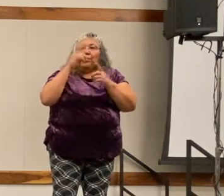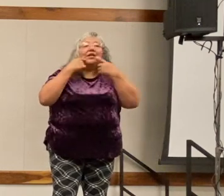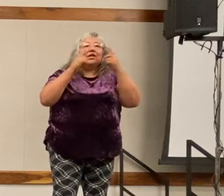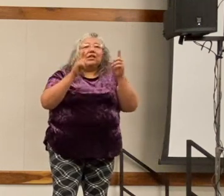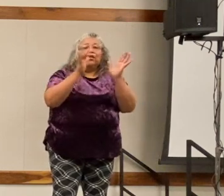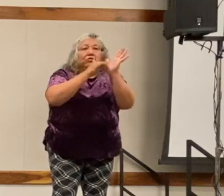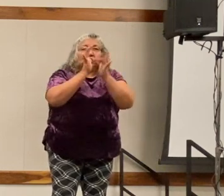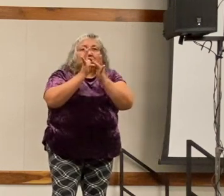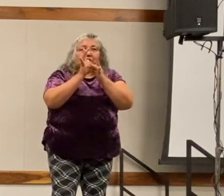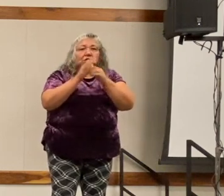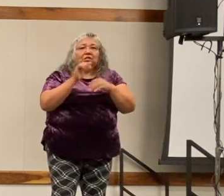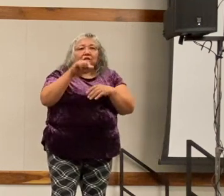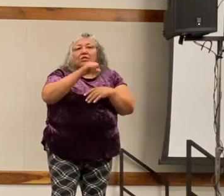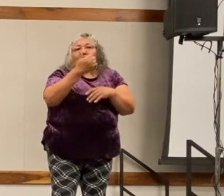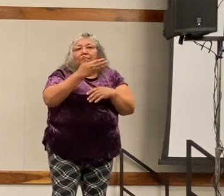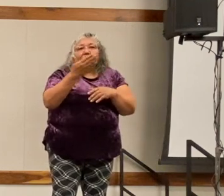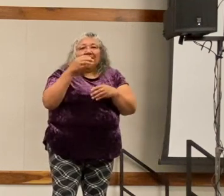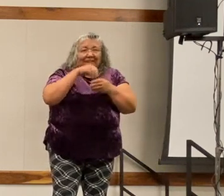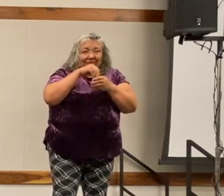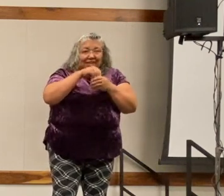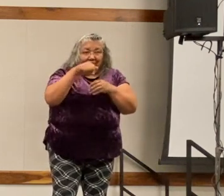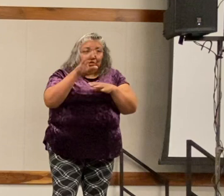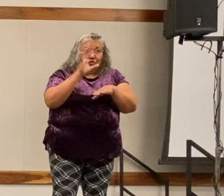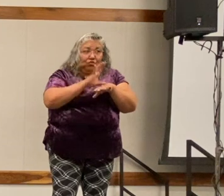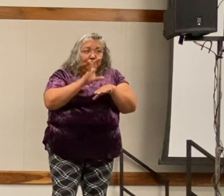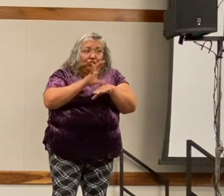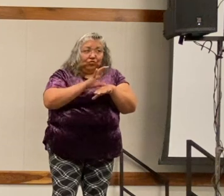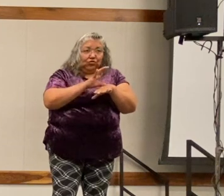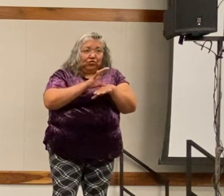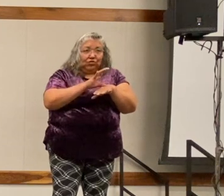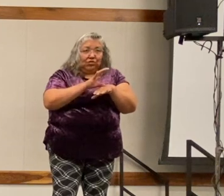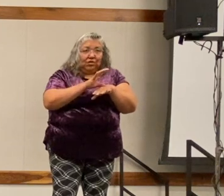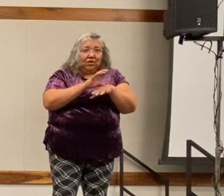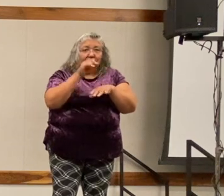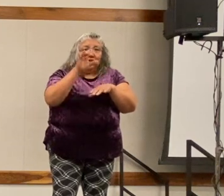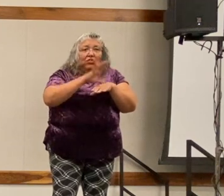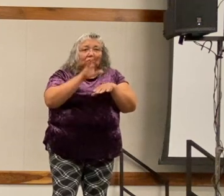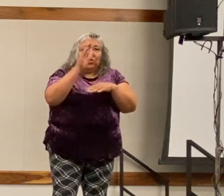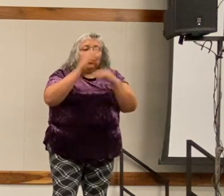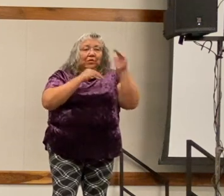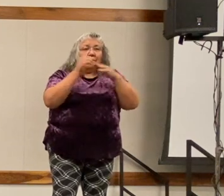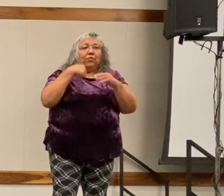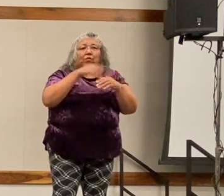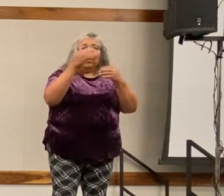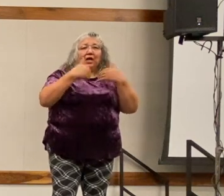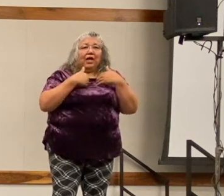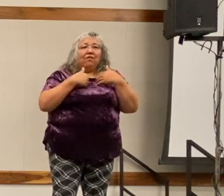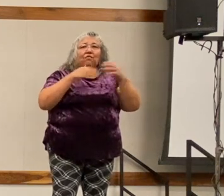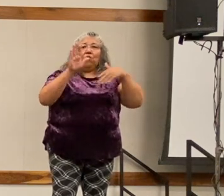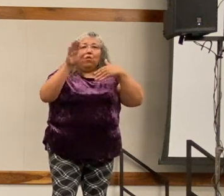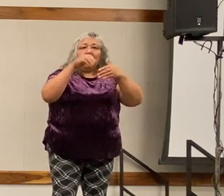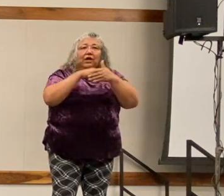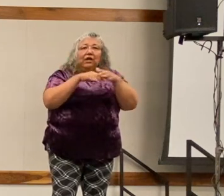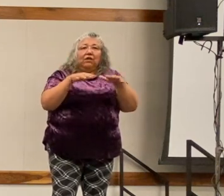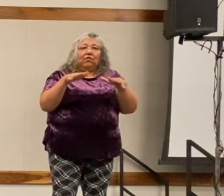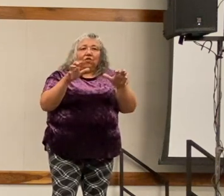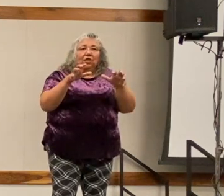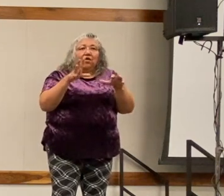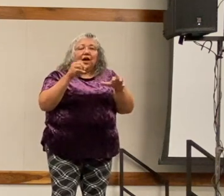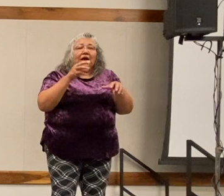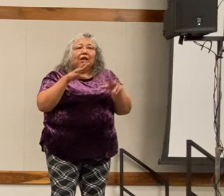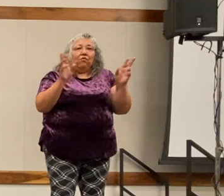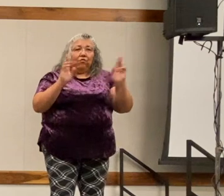declaring Jesus. Here's the other thing. Inside this church building, we will have a walk-in freezer and